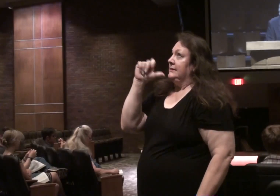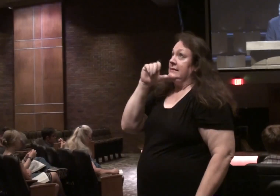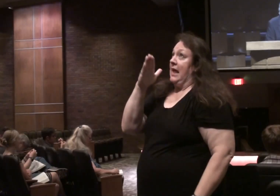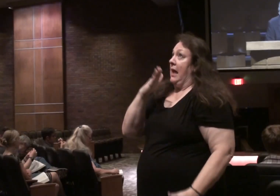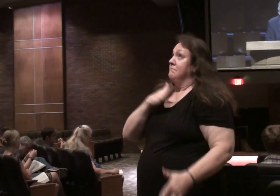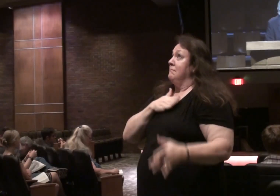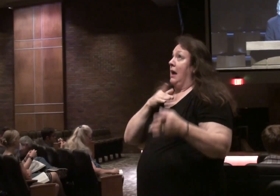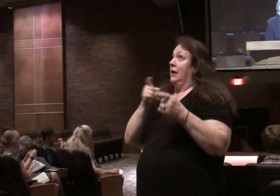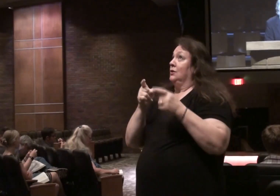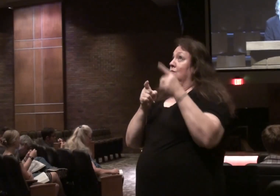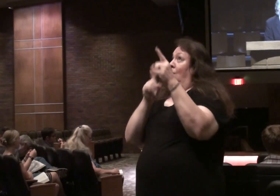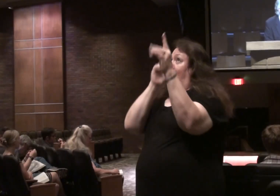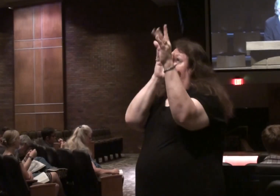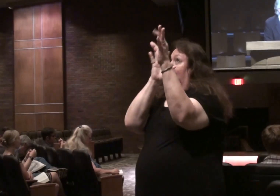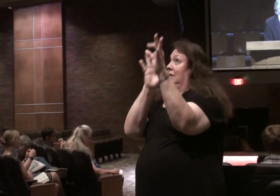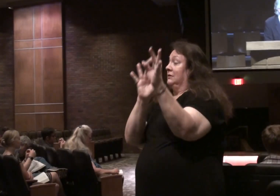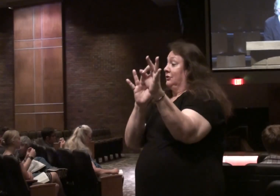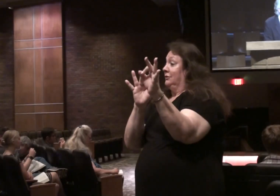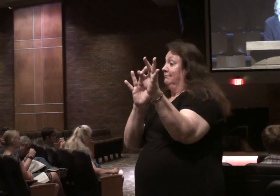our control.